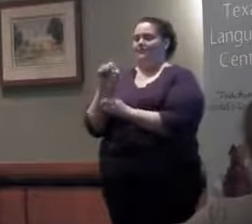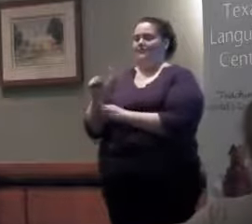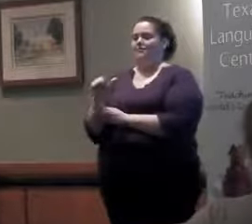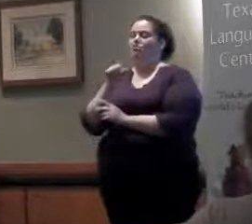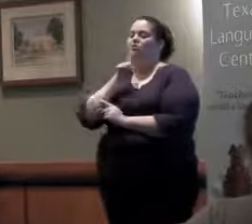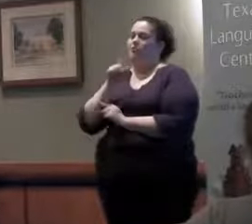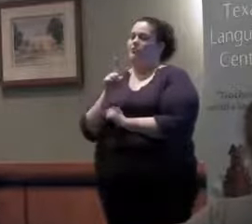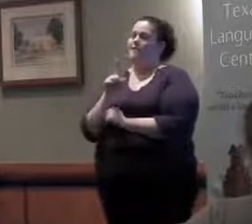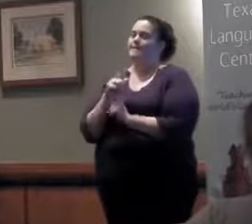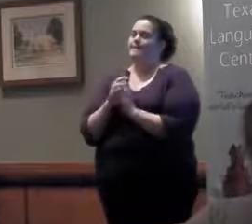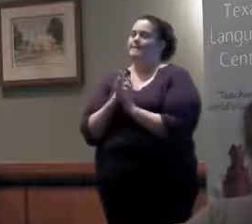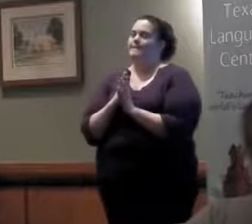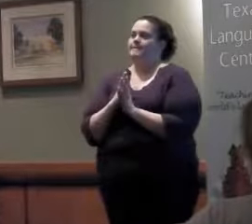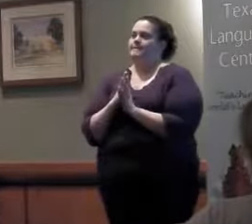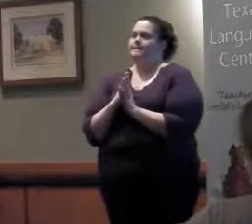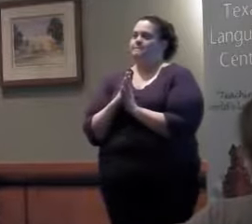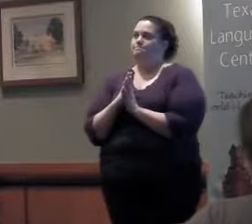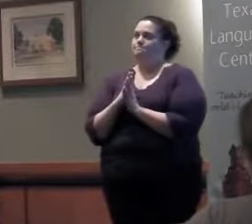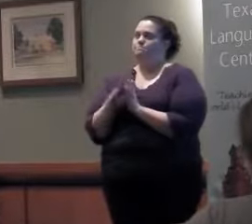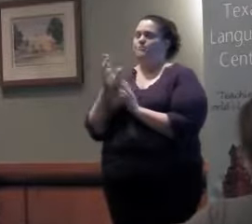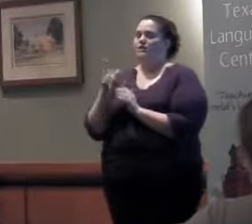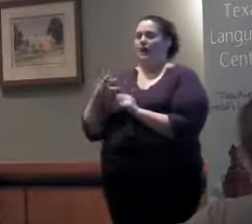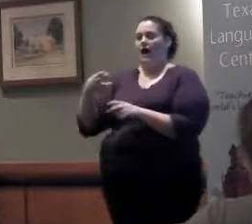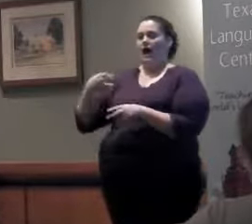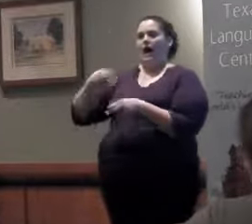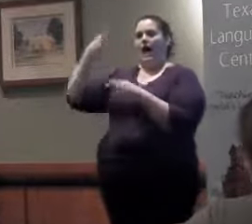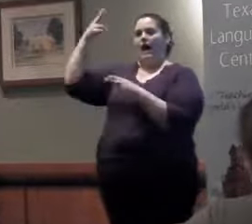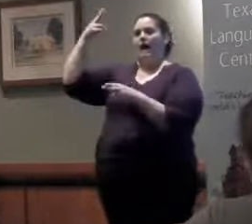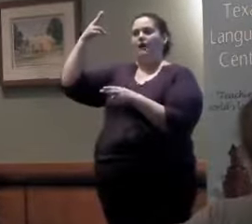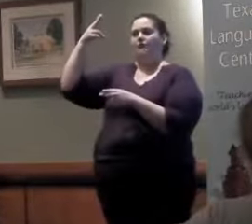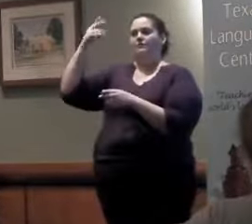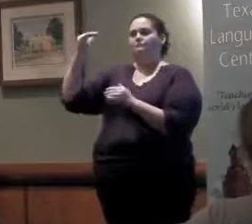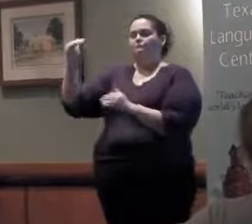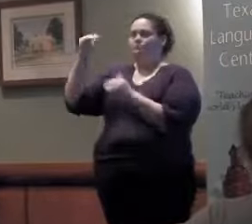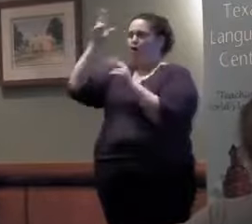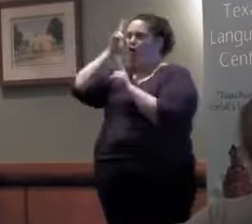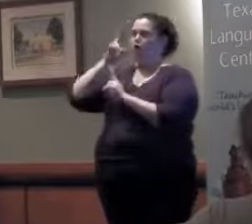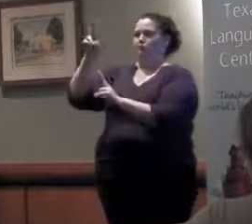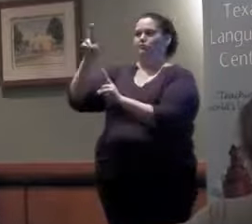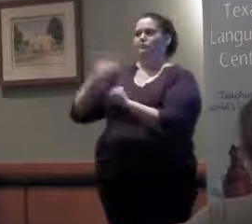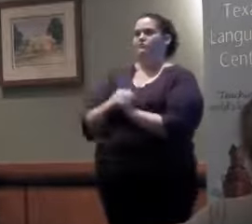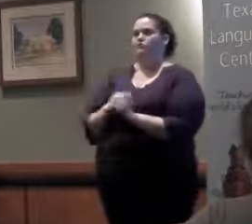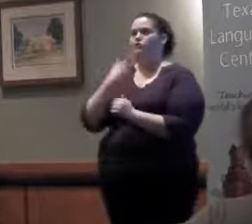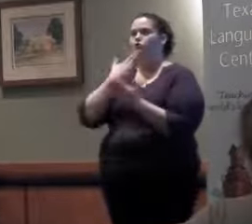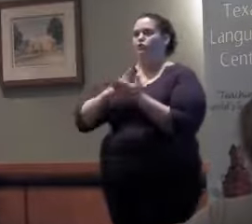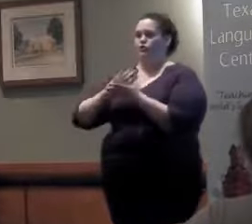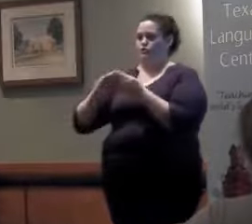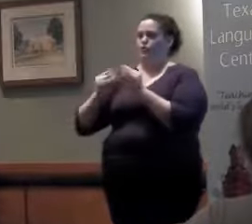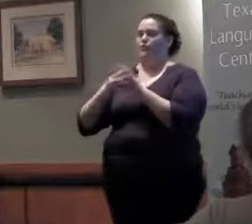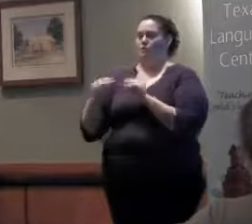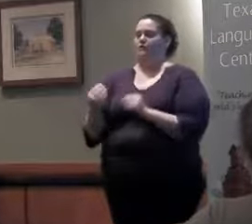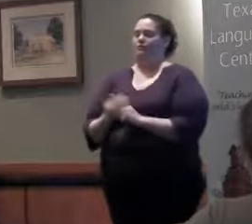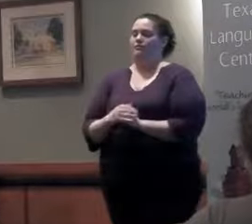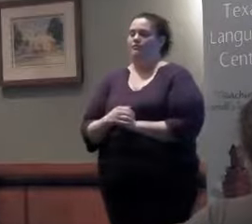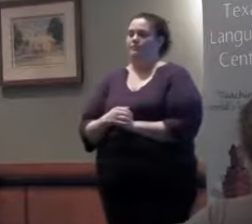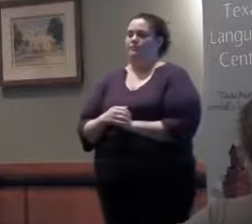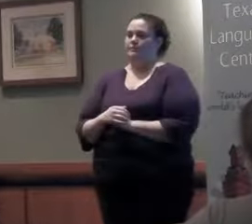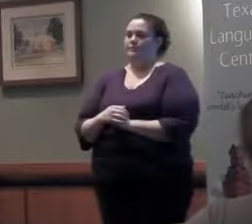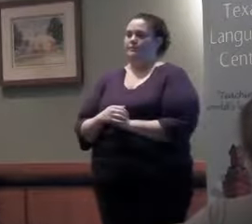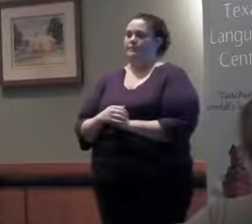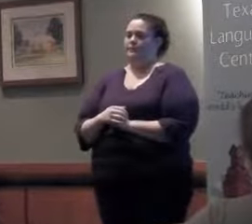quite highly revered. And so from the point of view